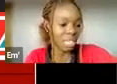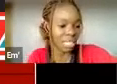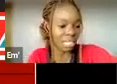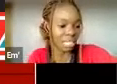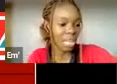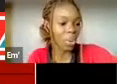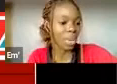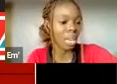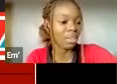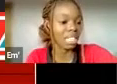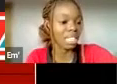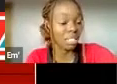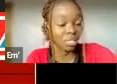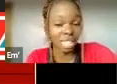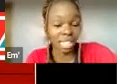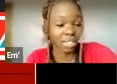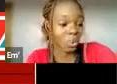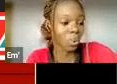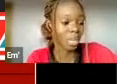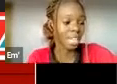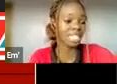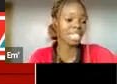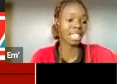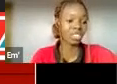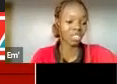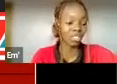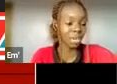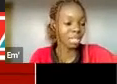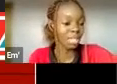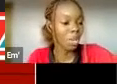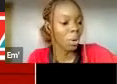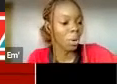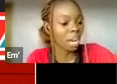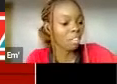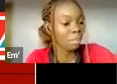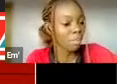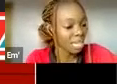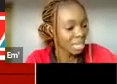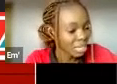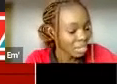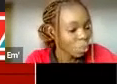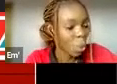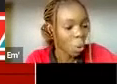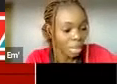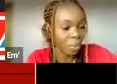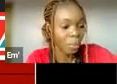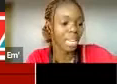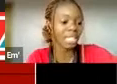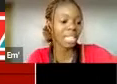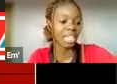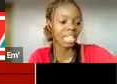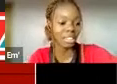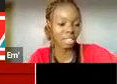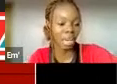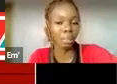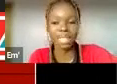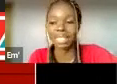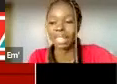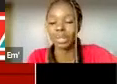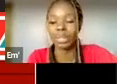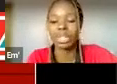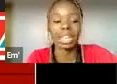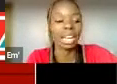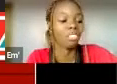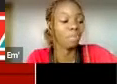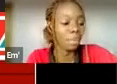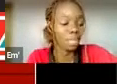computing devices, we have certificates recognizing the achievements, we have prizes to all the winners, gift hampers,